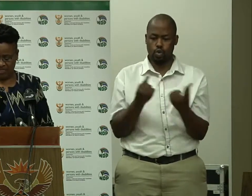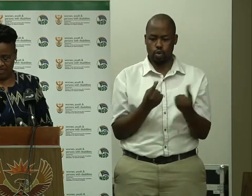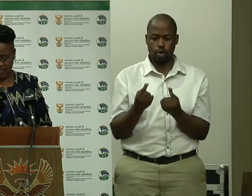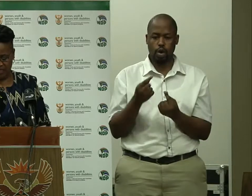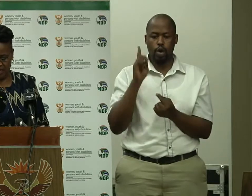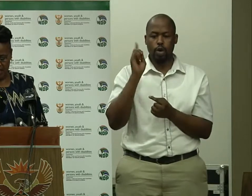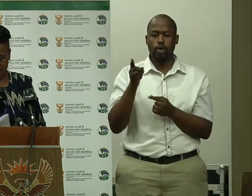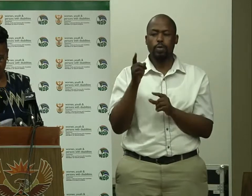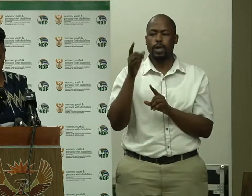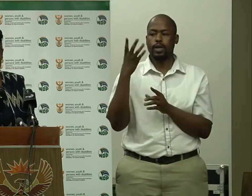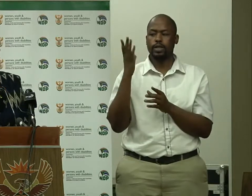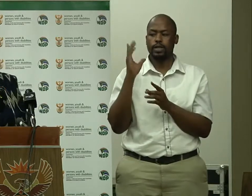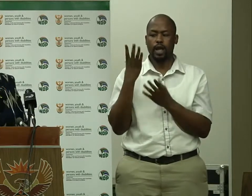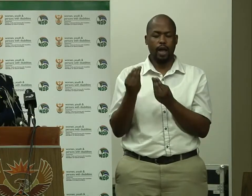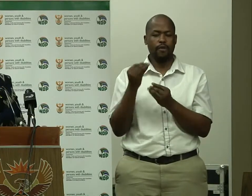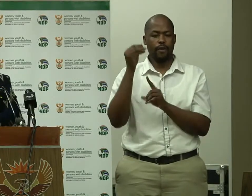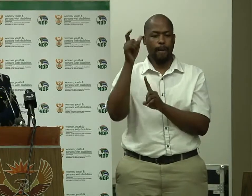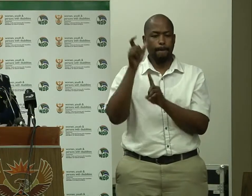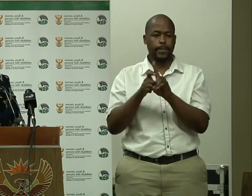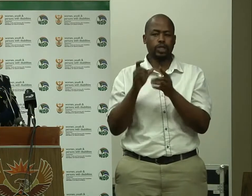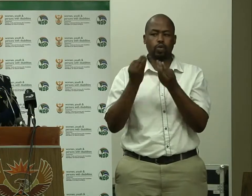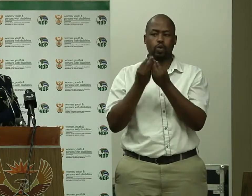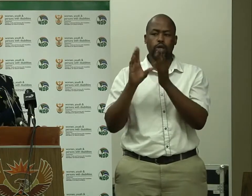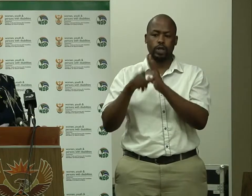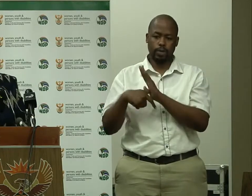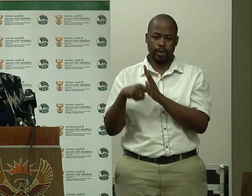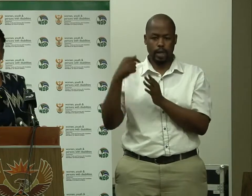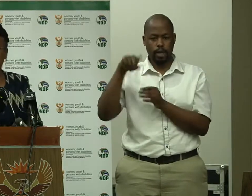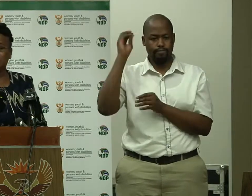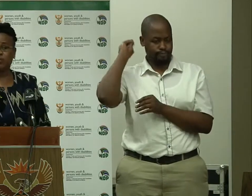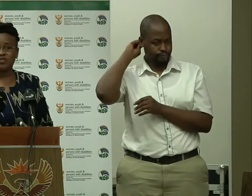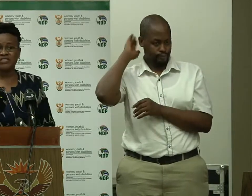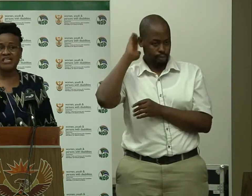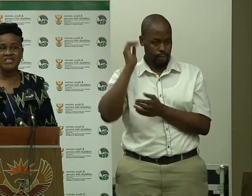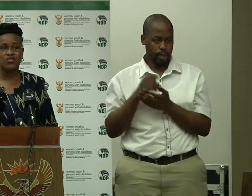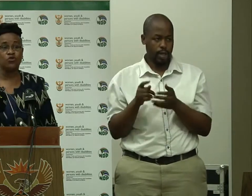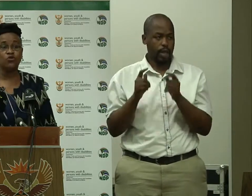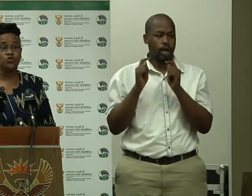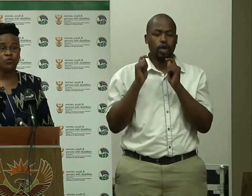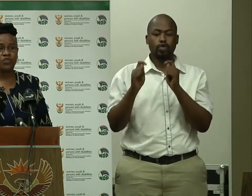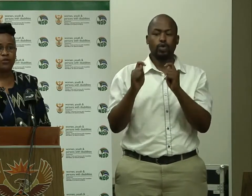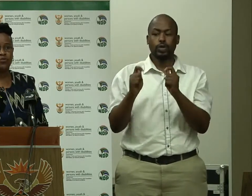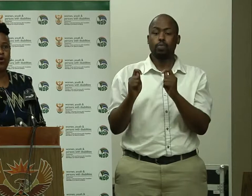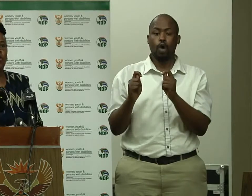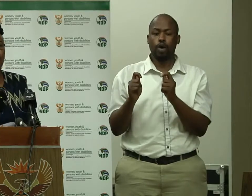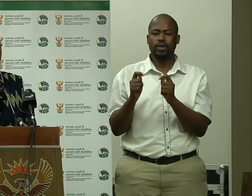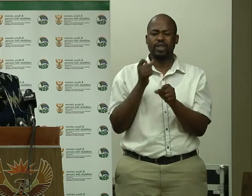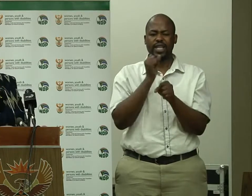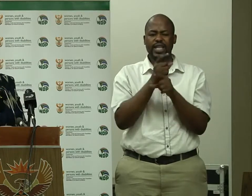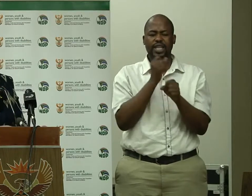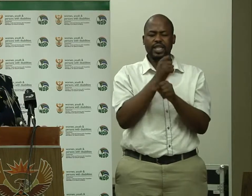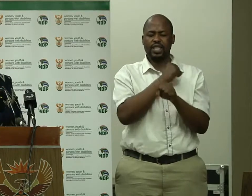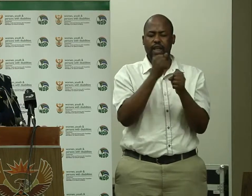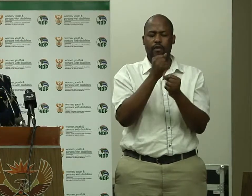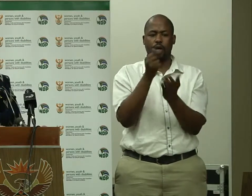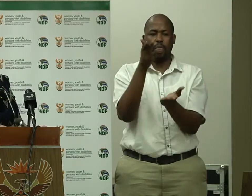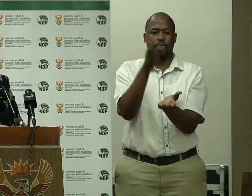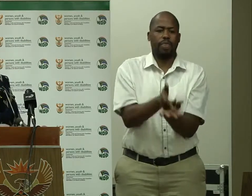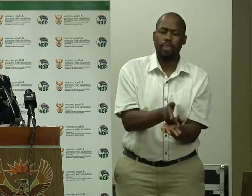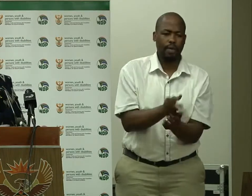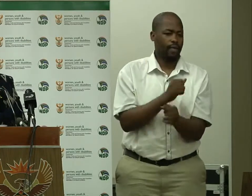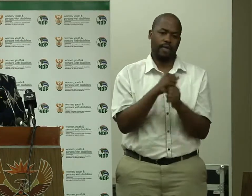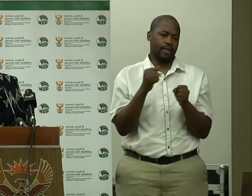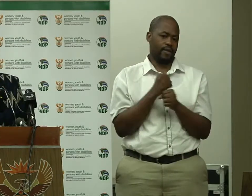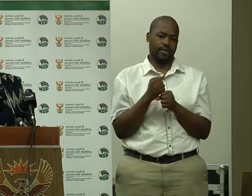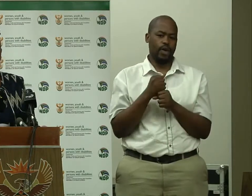the a person with disability in your mind. Transport, taxis don't stop for them. So when you plan a meeting